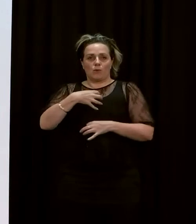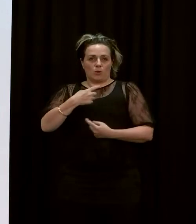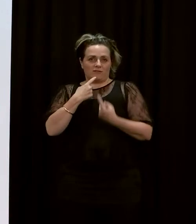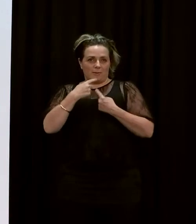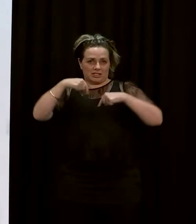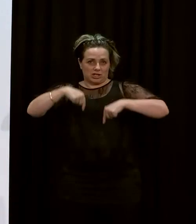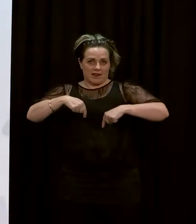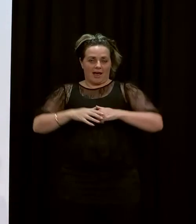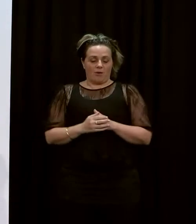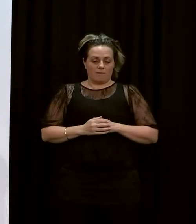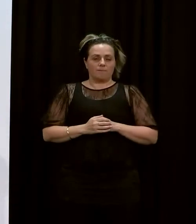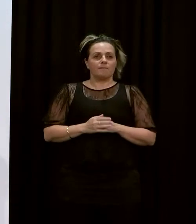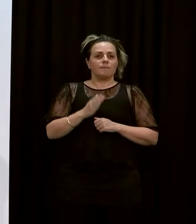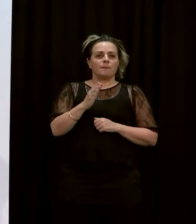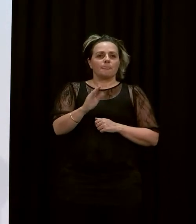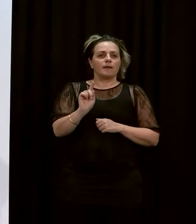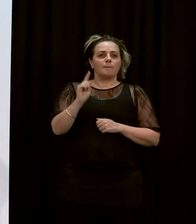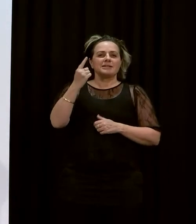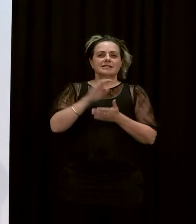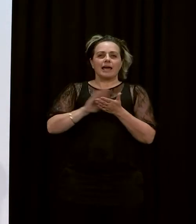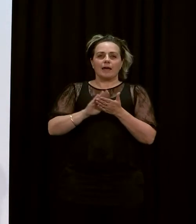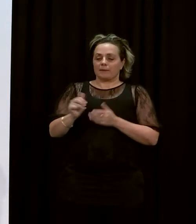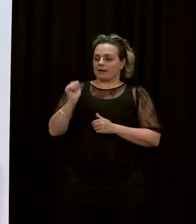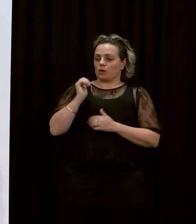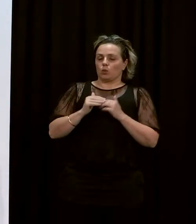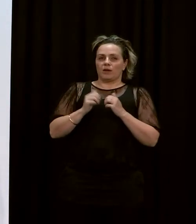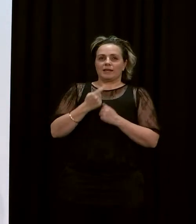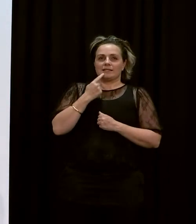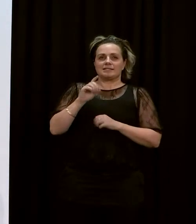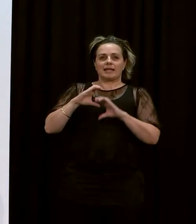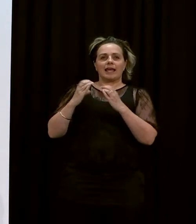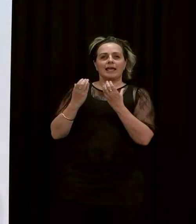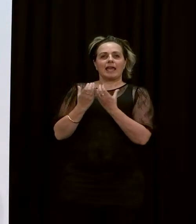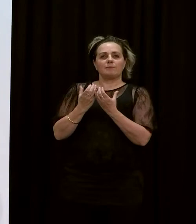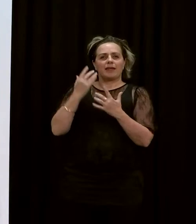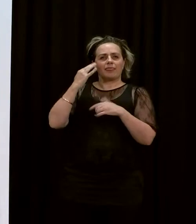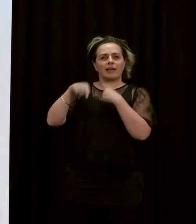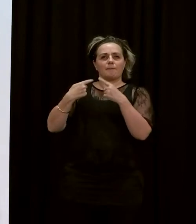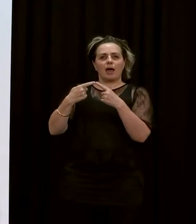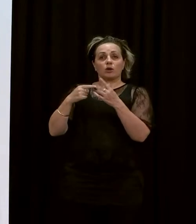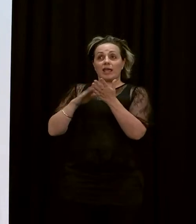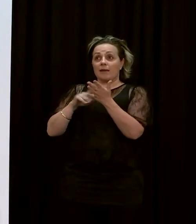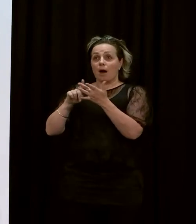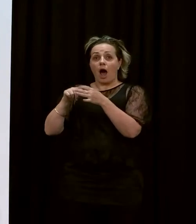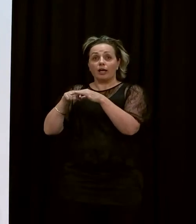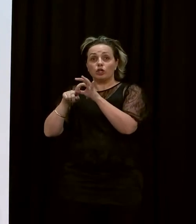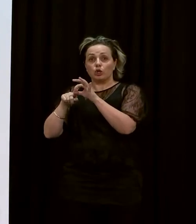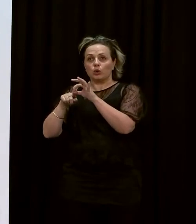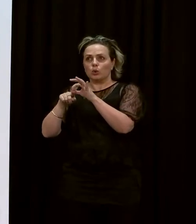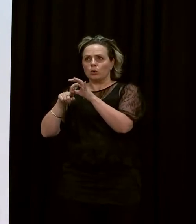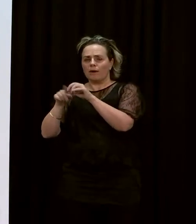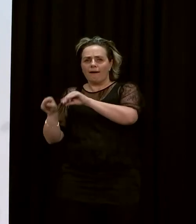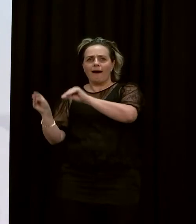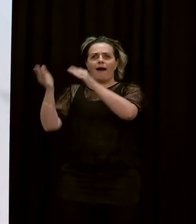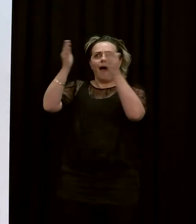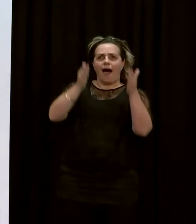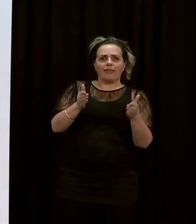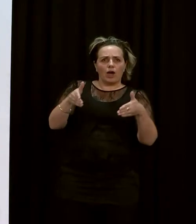point. Yeah. So Hipkins mentioned on the weekend that Cabinet was considering today MIQ alternatives. How quickly could Kiwis